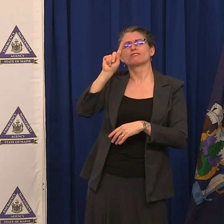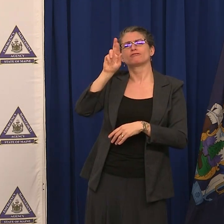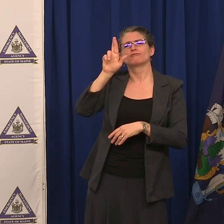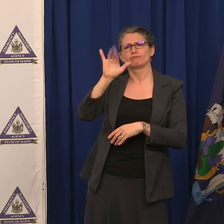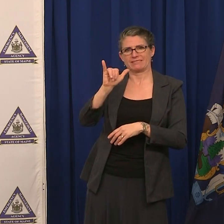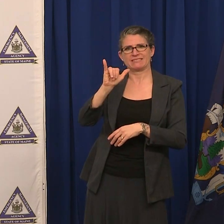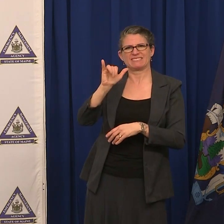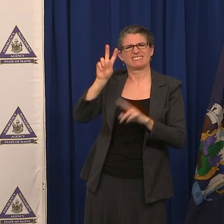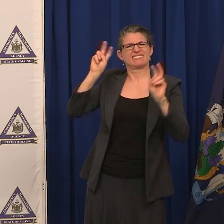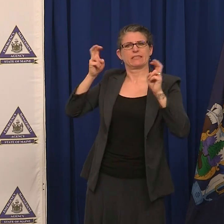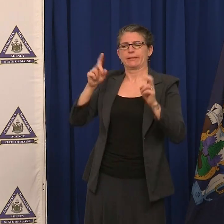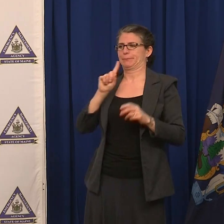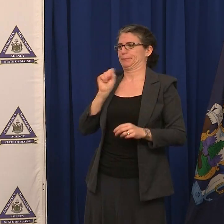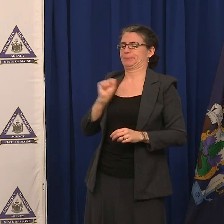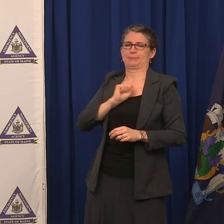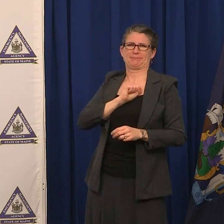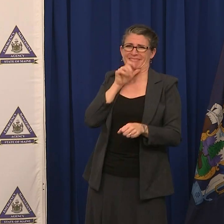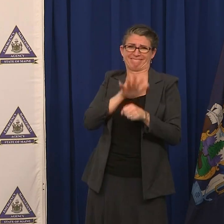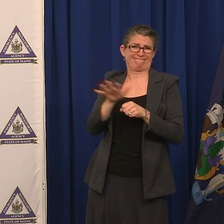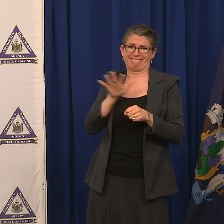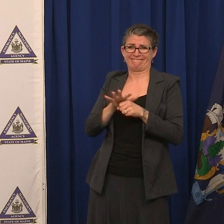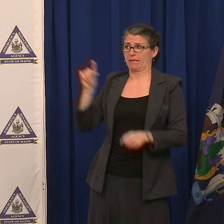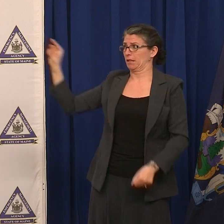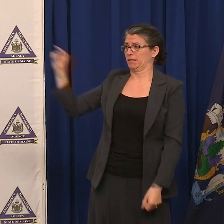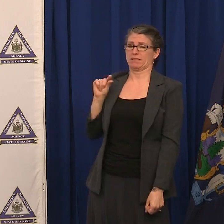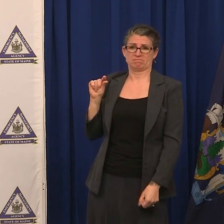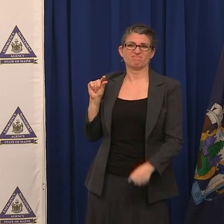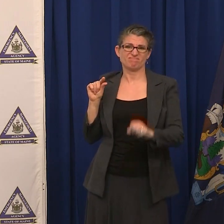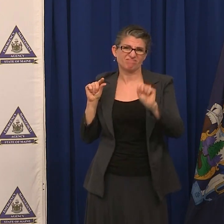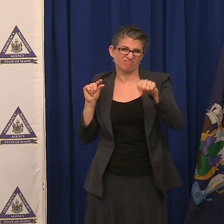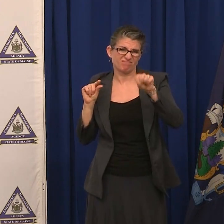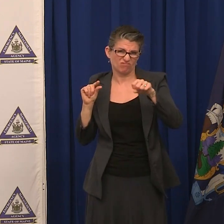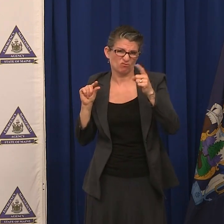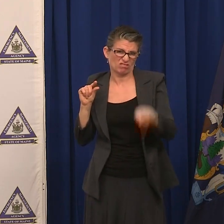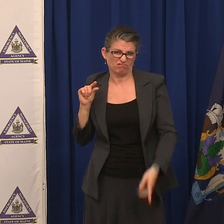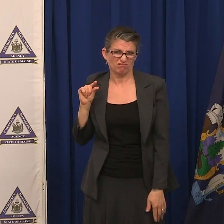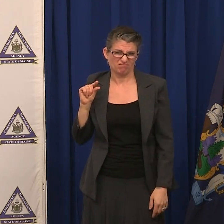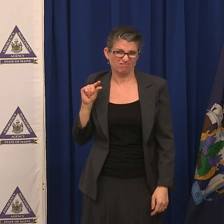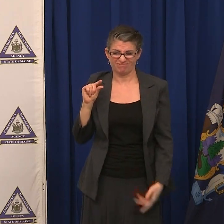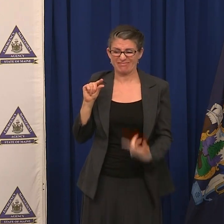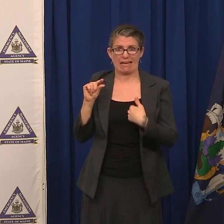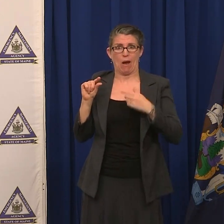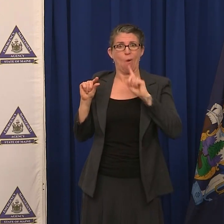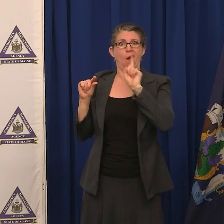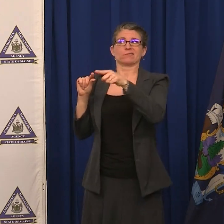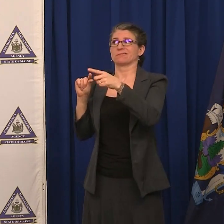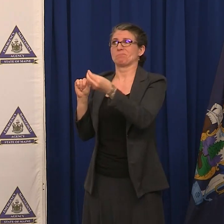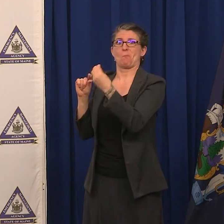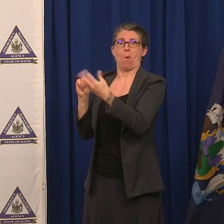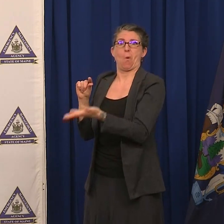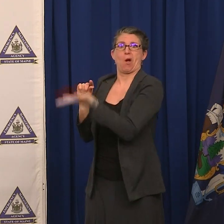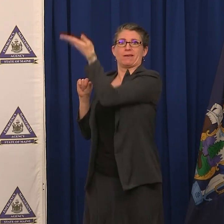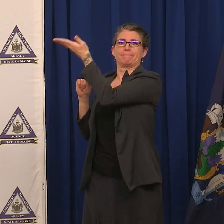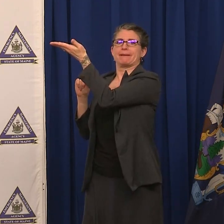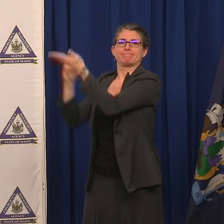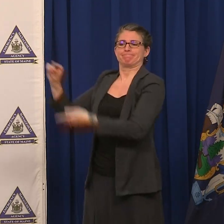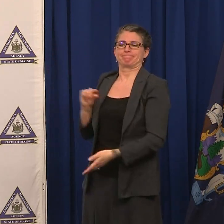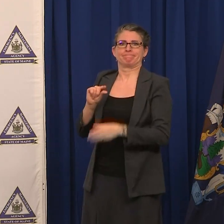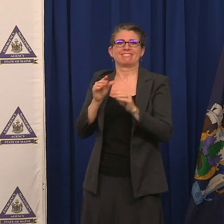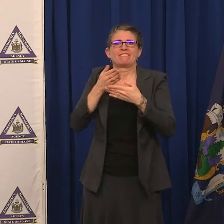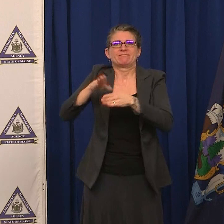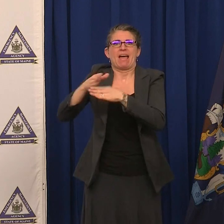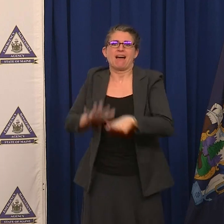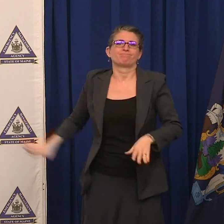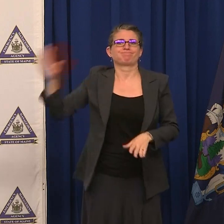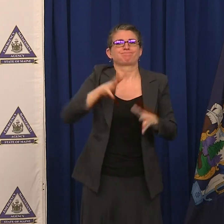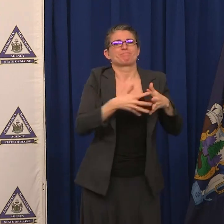allotments will help us, but they still remain insufficient. We are still trying to work with the federal government to determine what